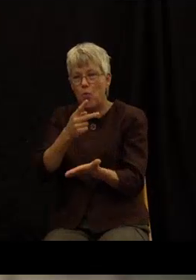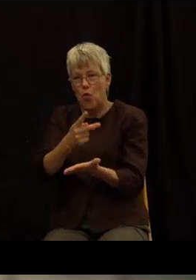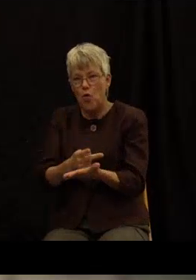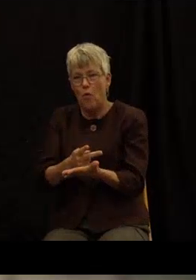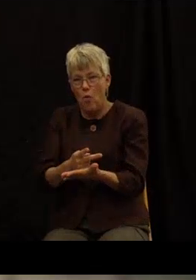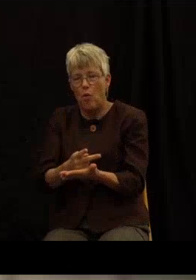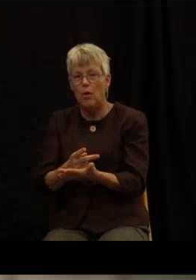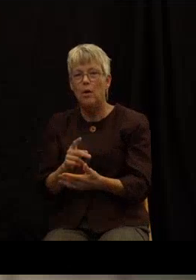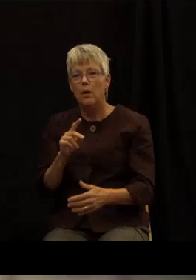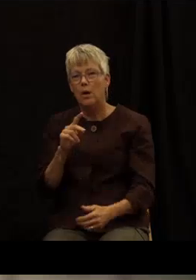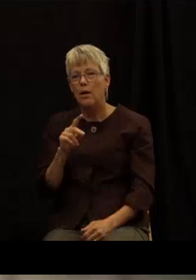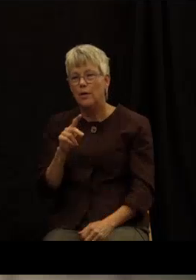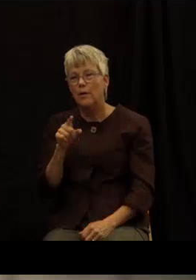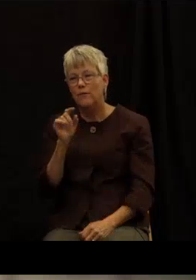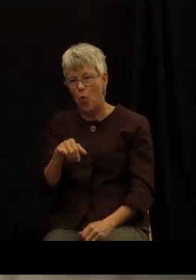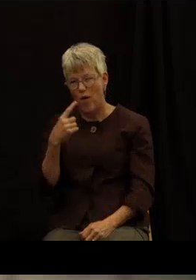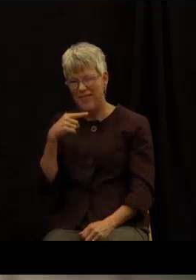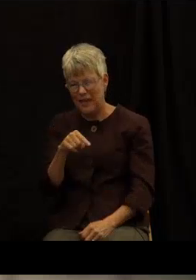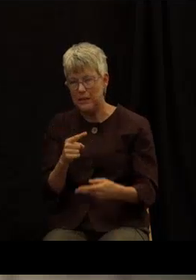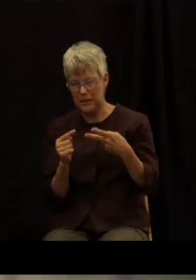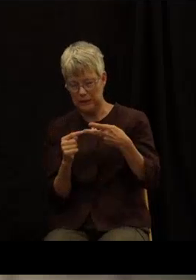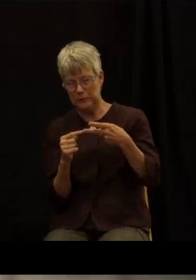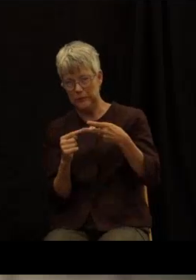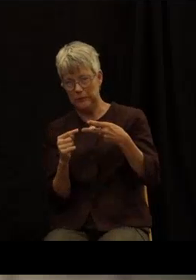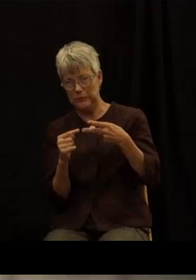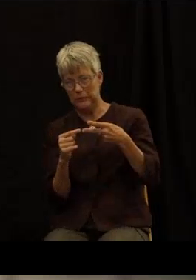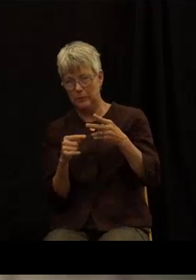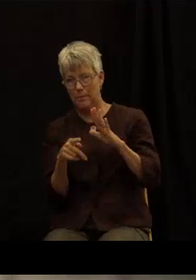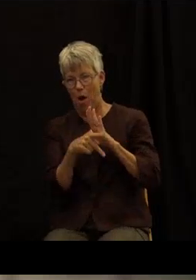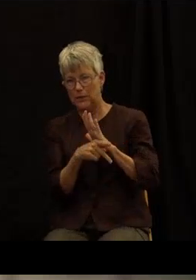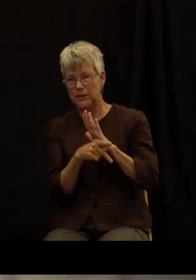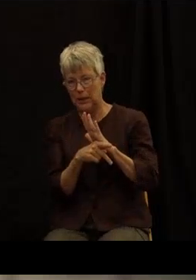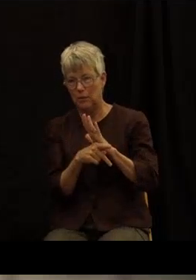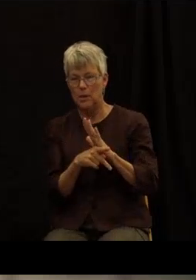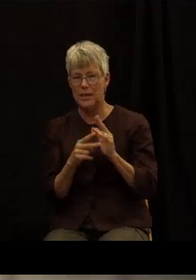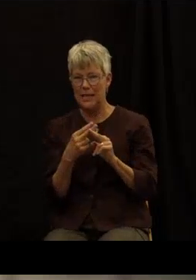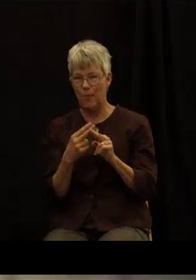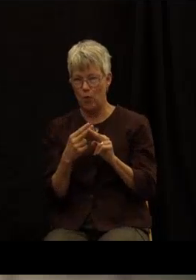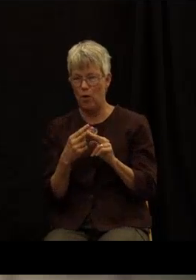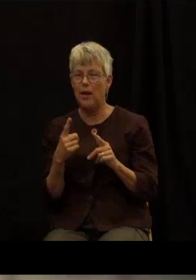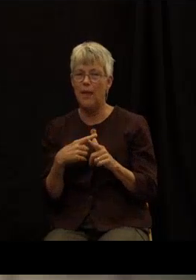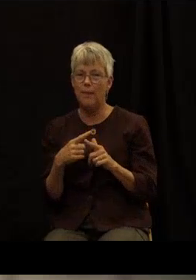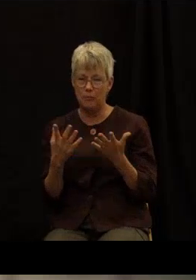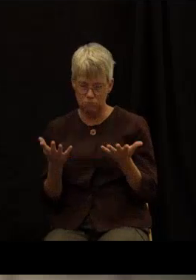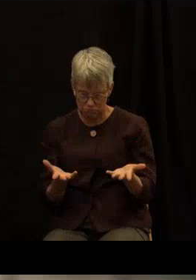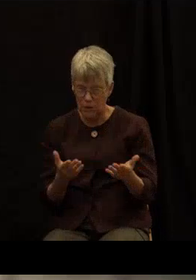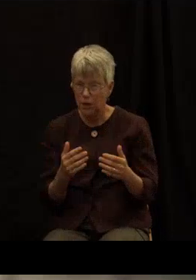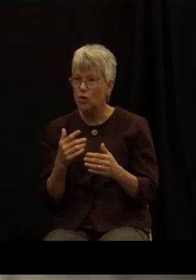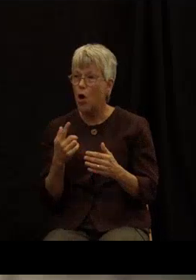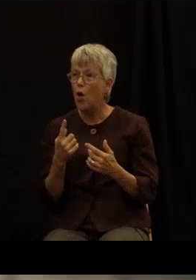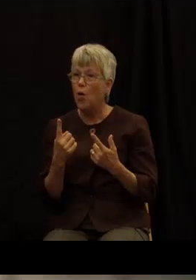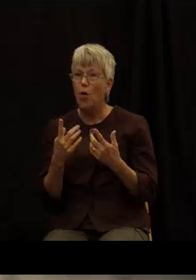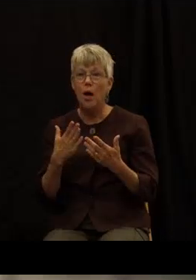Dr. Tate's committee can look and see if there's any other changes. And I'm happy to answer any questions you might have.